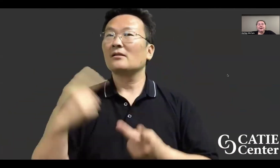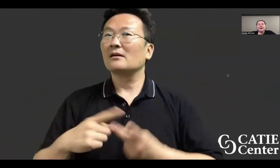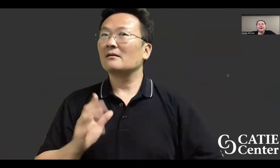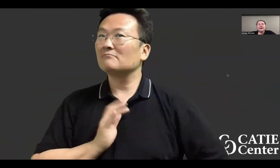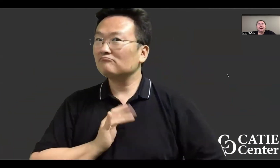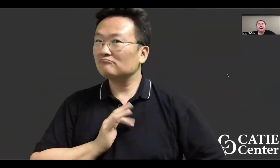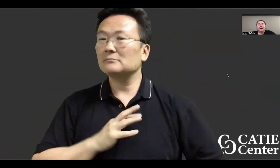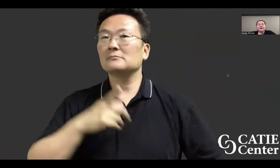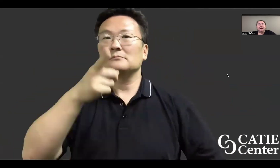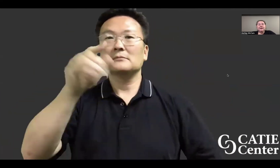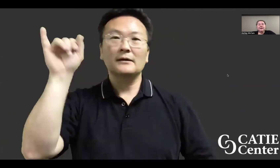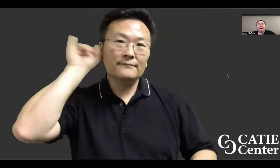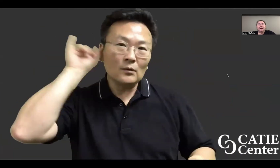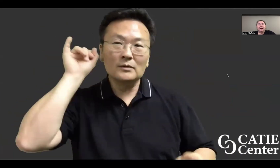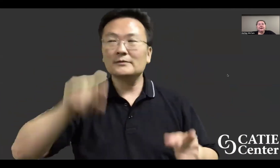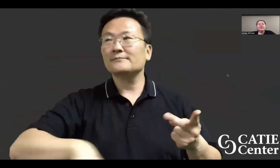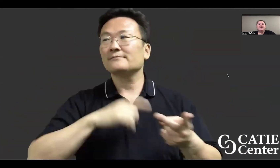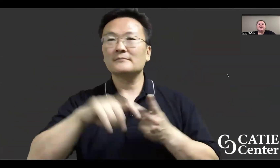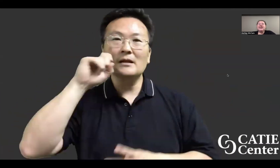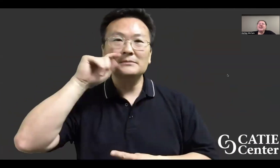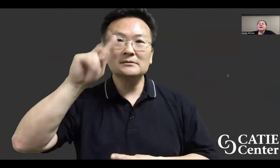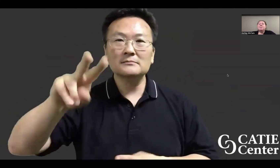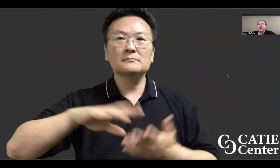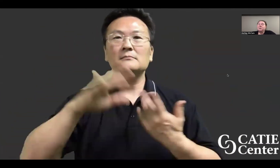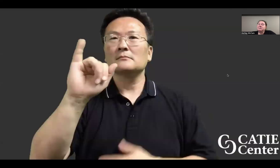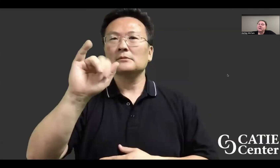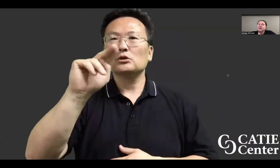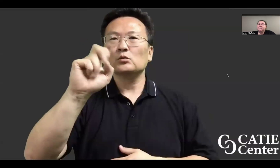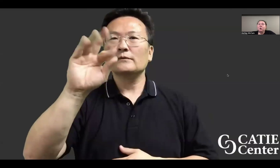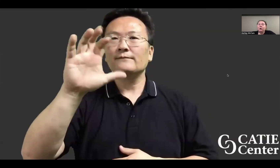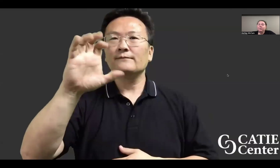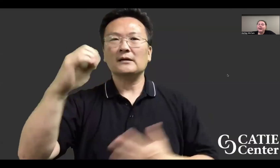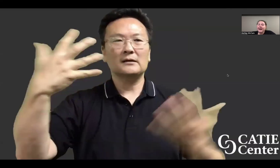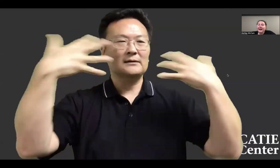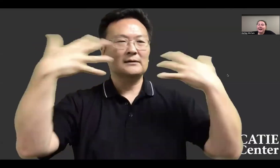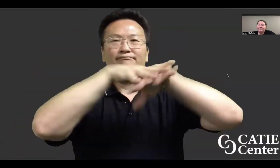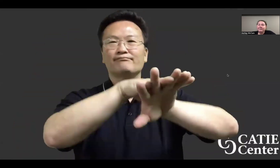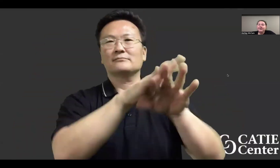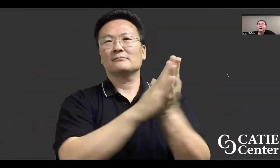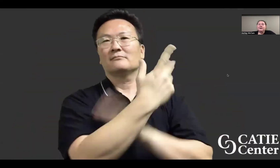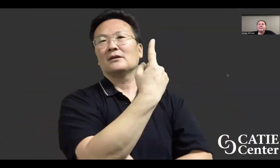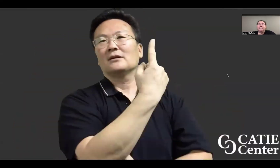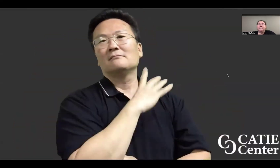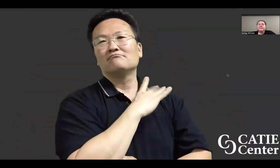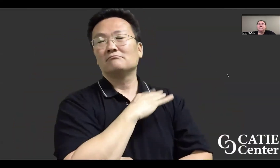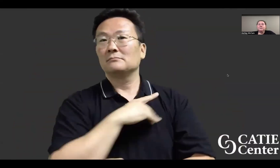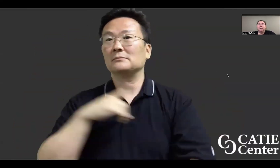money, I would say Mac would be good if you already have the